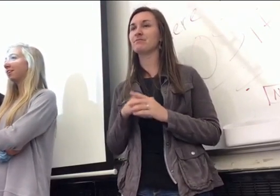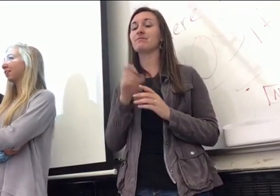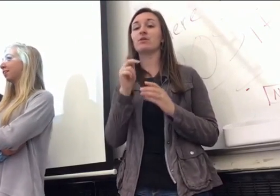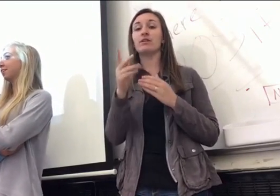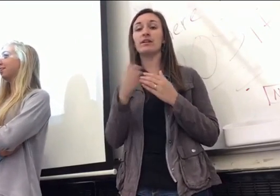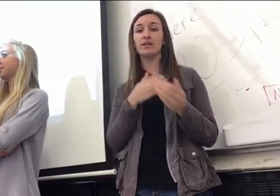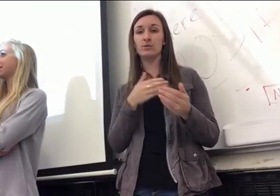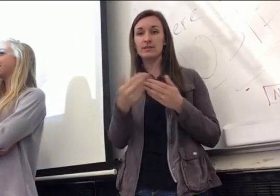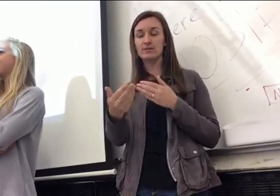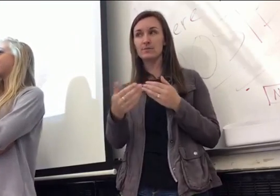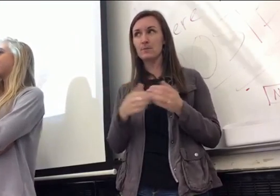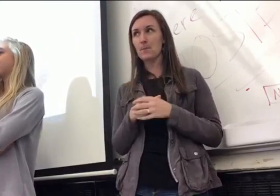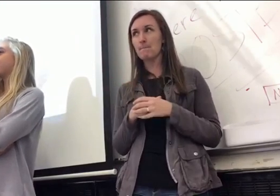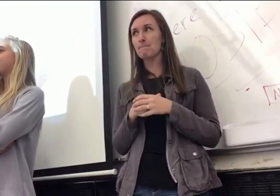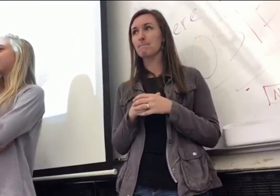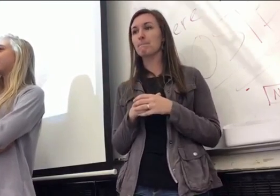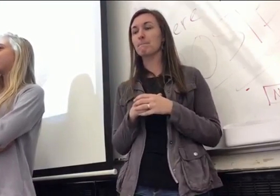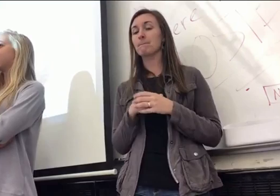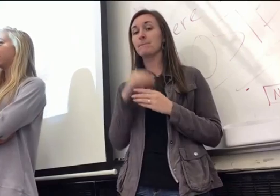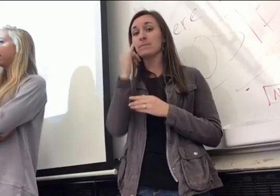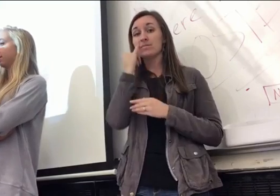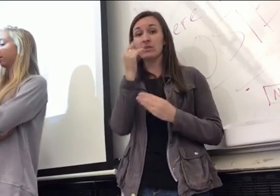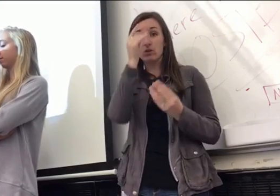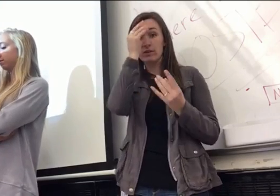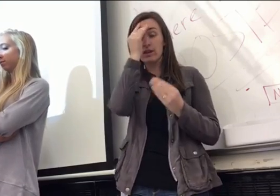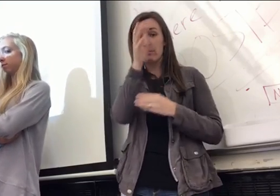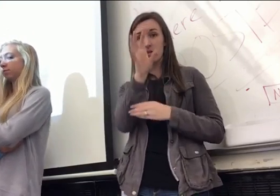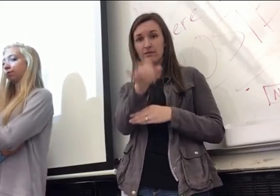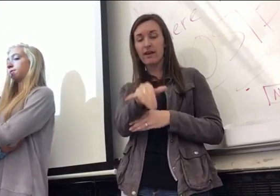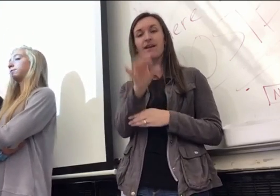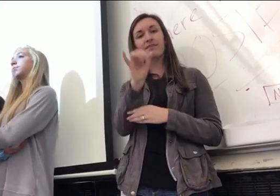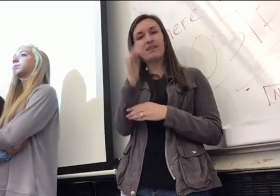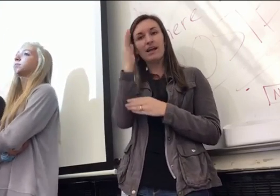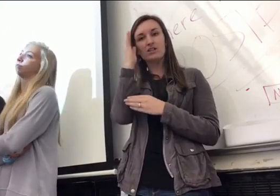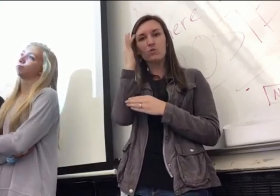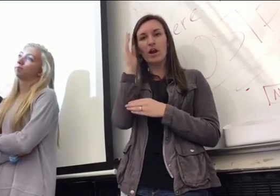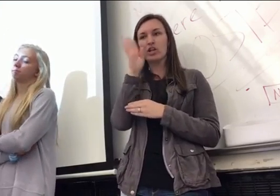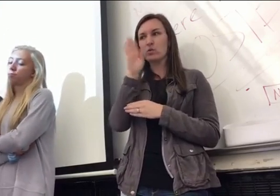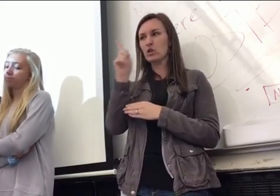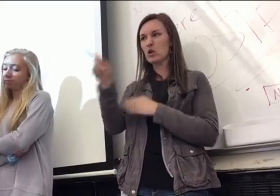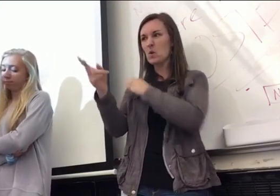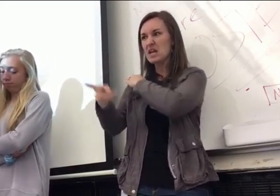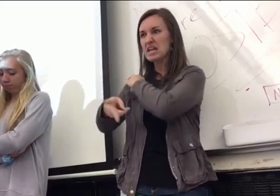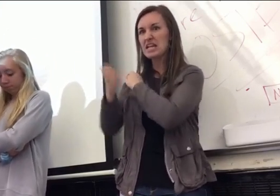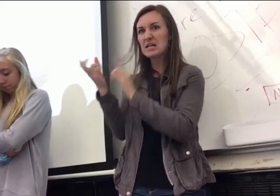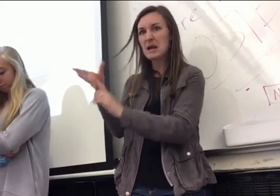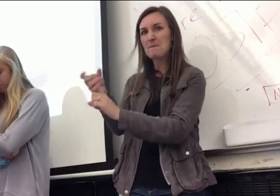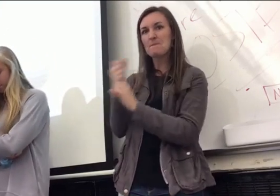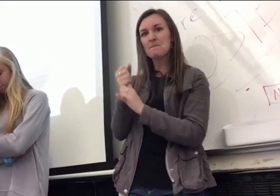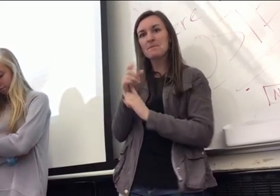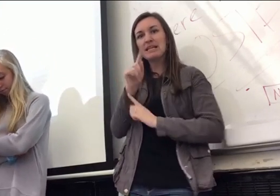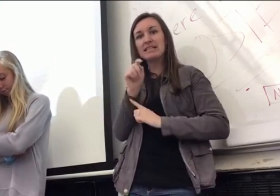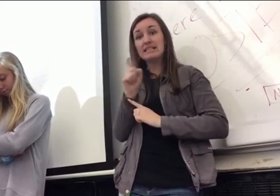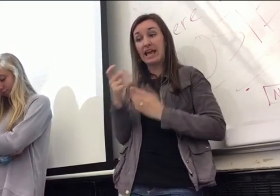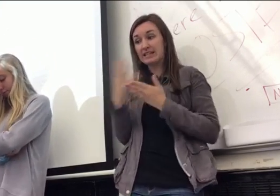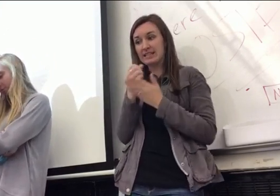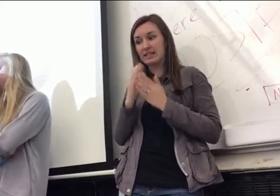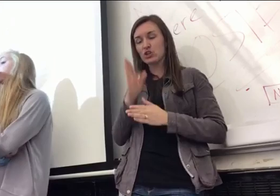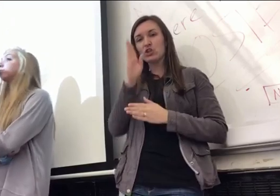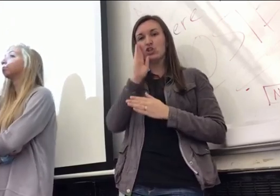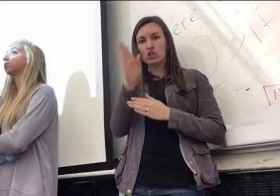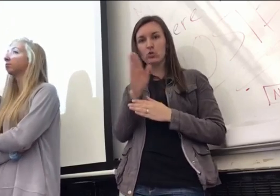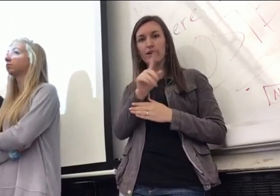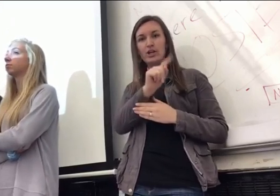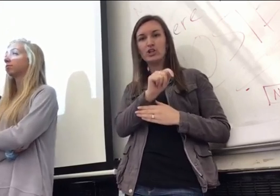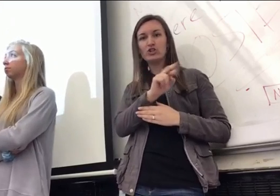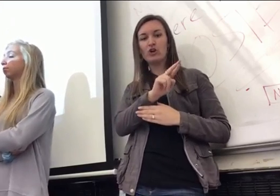anyways, so, if you think about it, that's why you would go and kidnap your tax collectors, tar and feather them, and make them suffer.